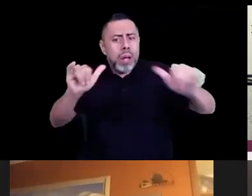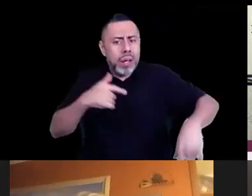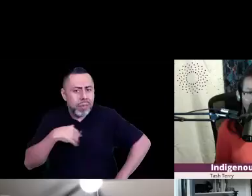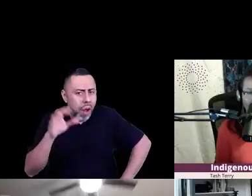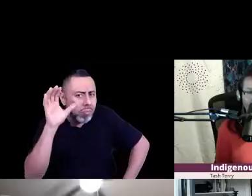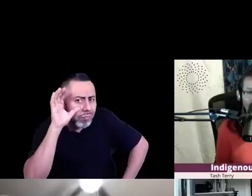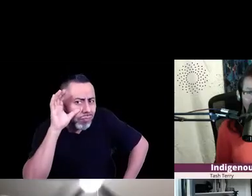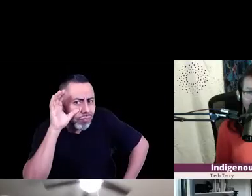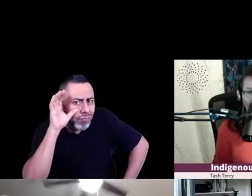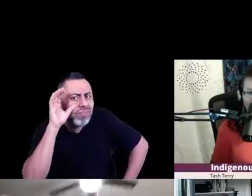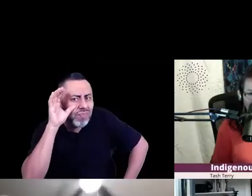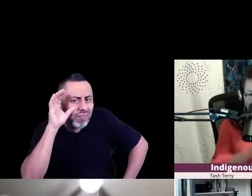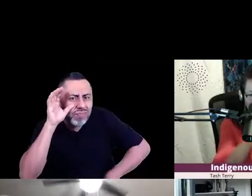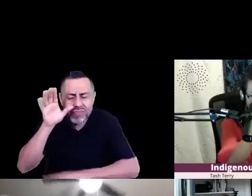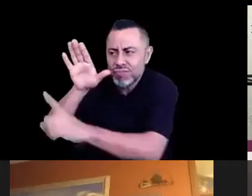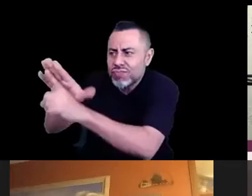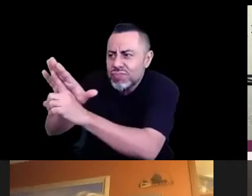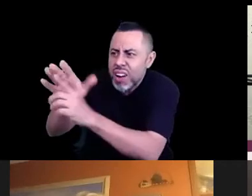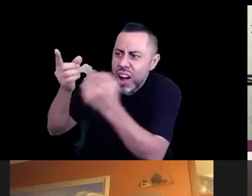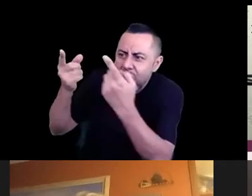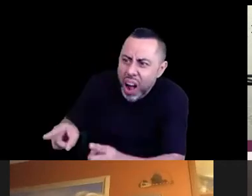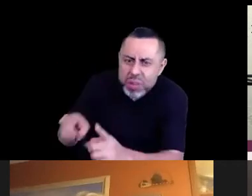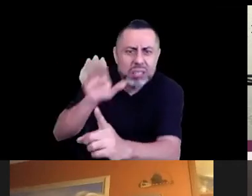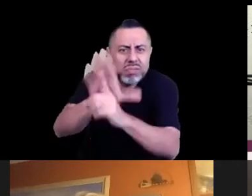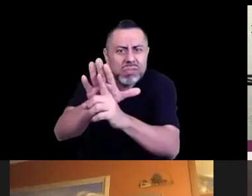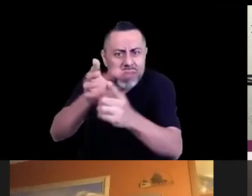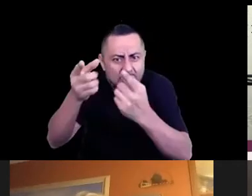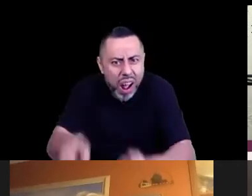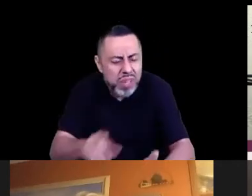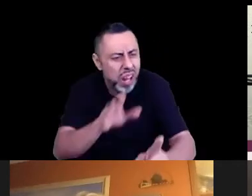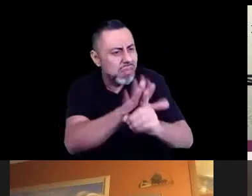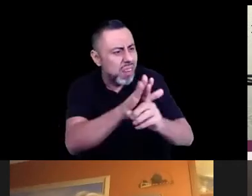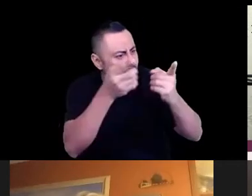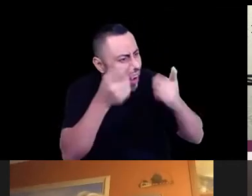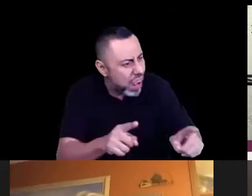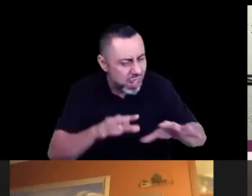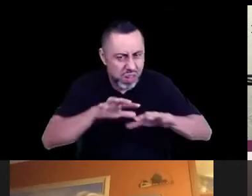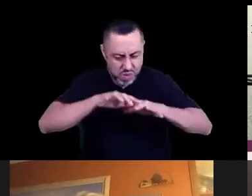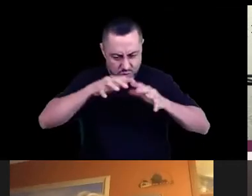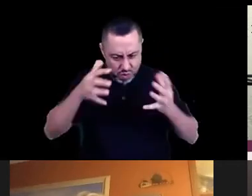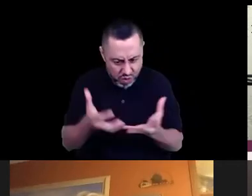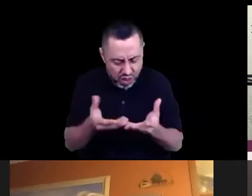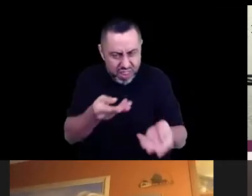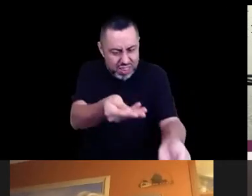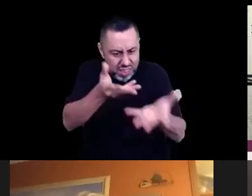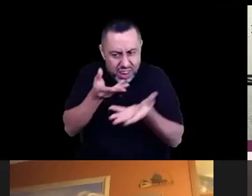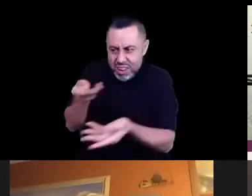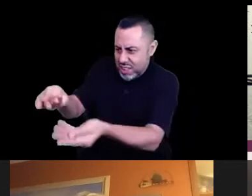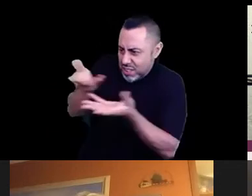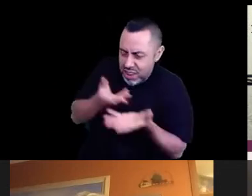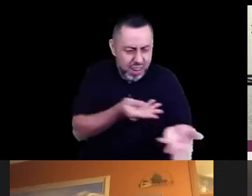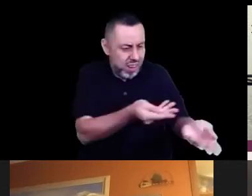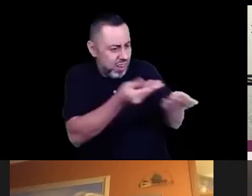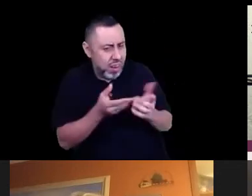of the different things that happen all the other places around the world, and to hear what other cultures have to